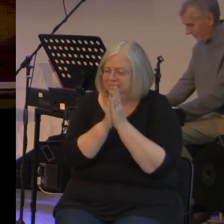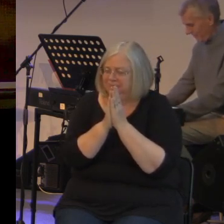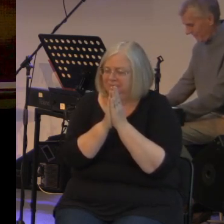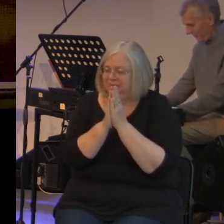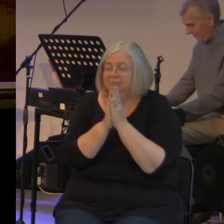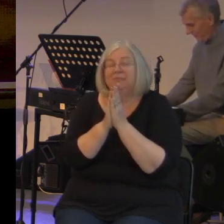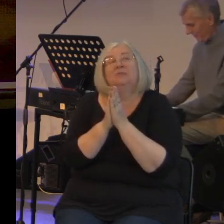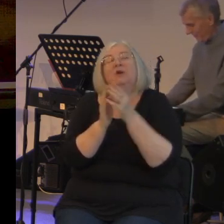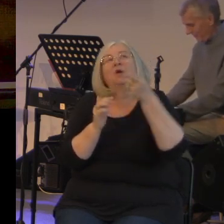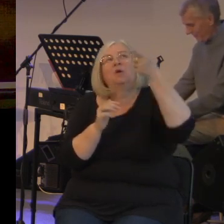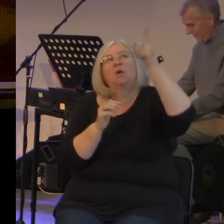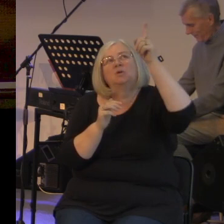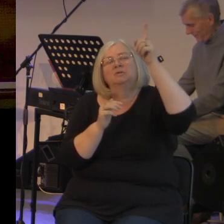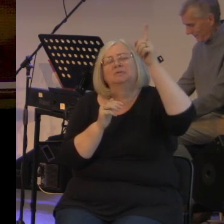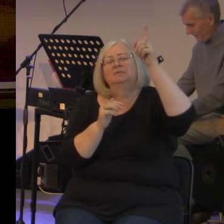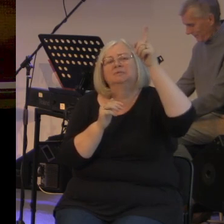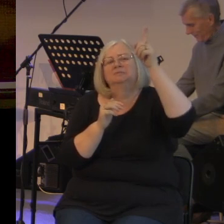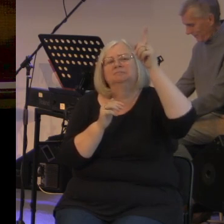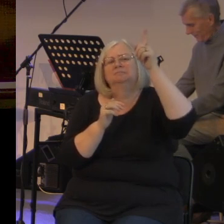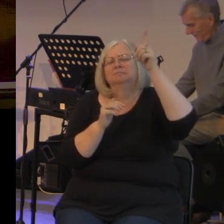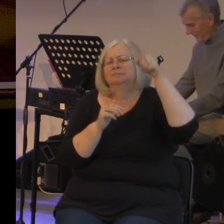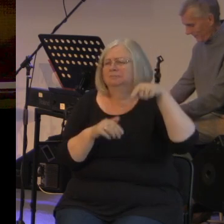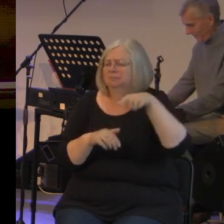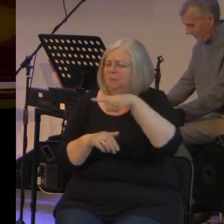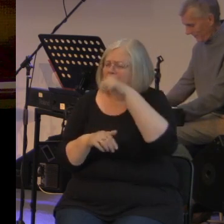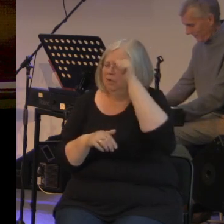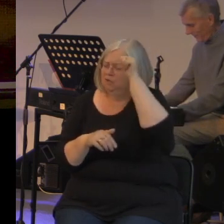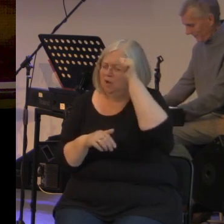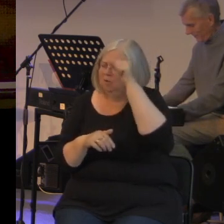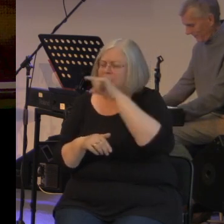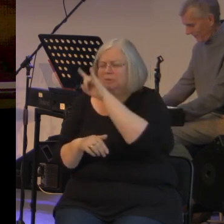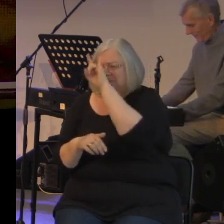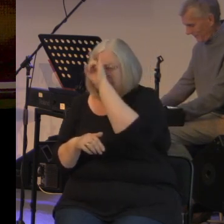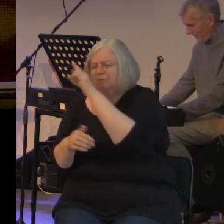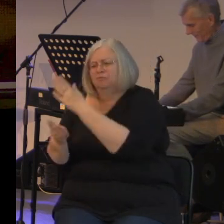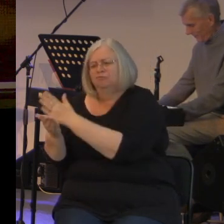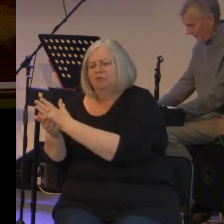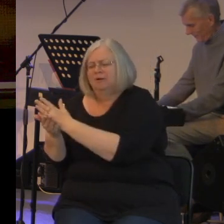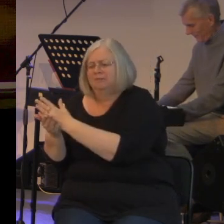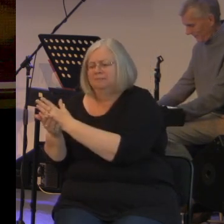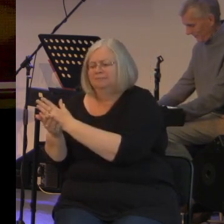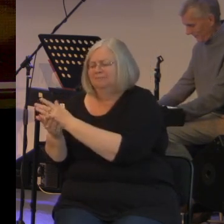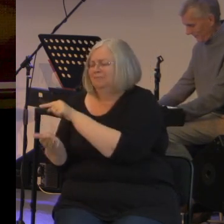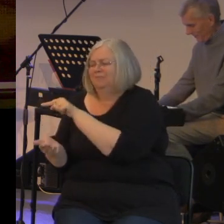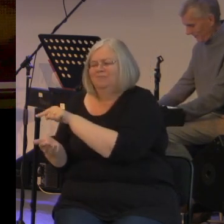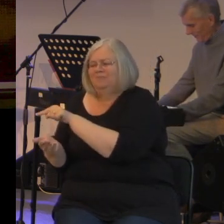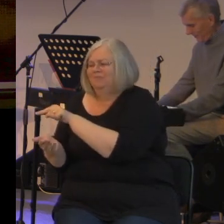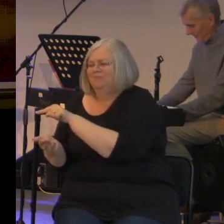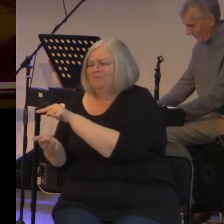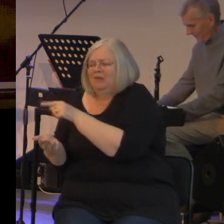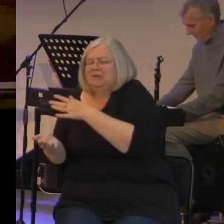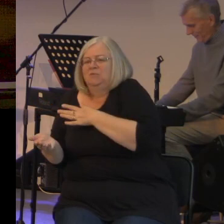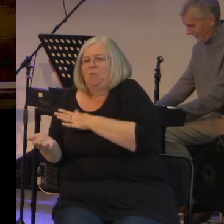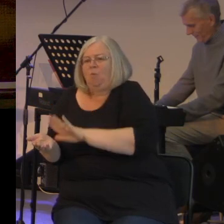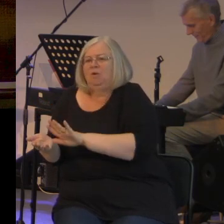Dear God, we know that the devil is real and doesn't want us to be friends with